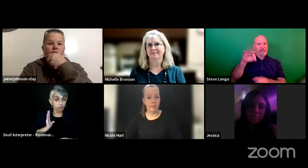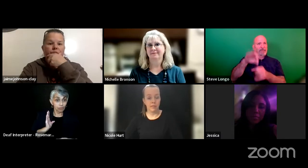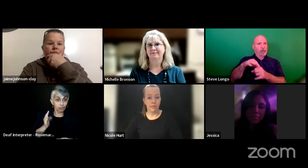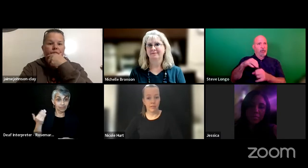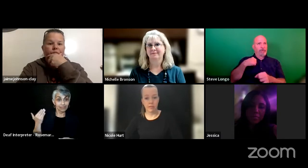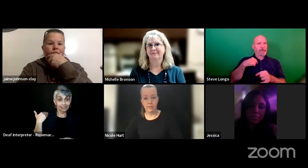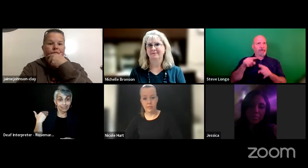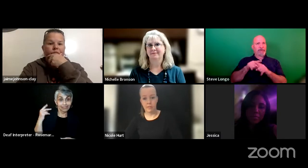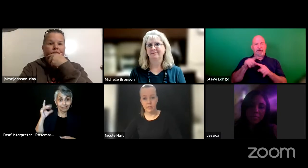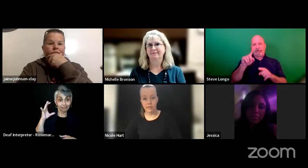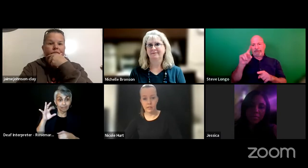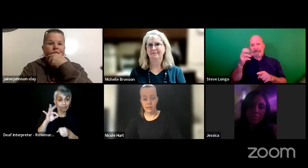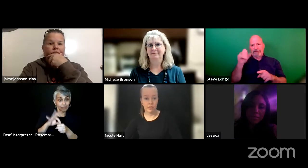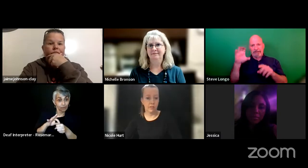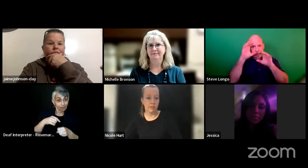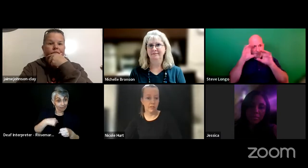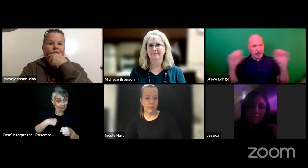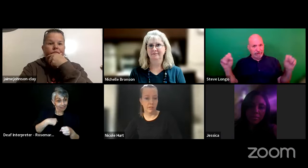Thank you to the board